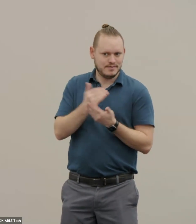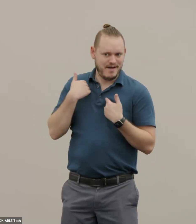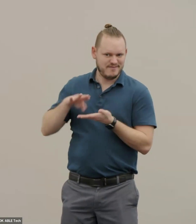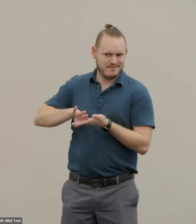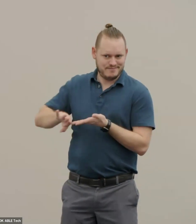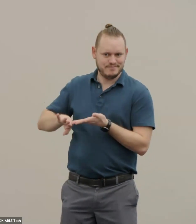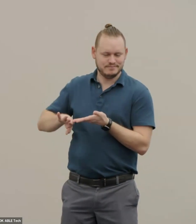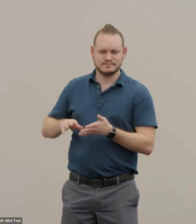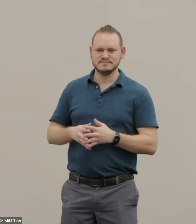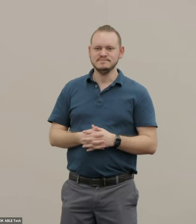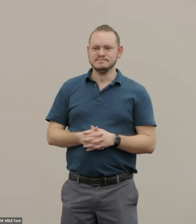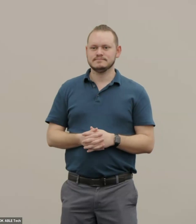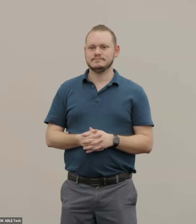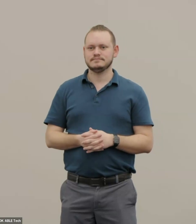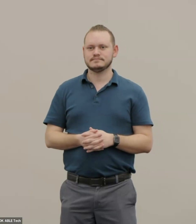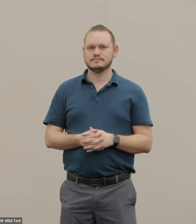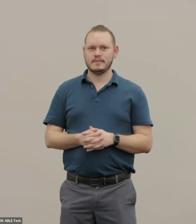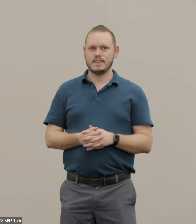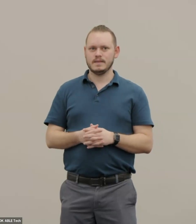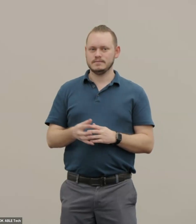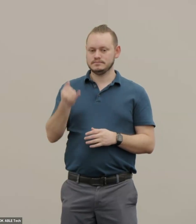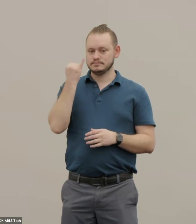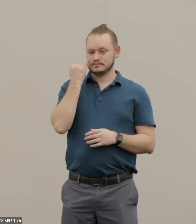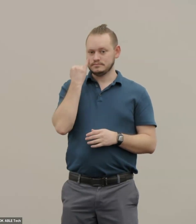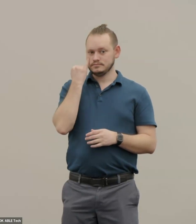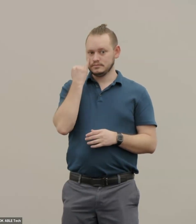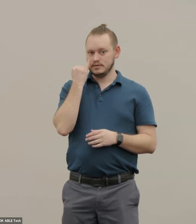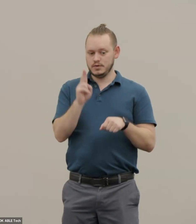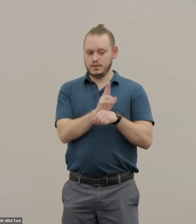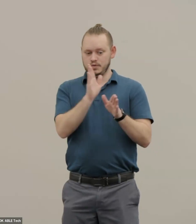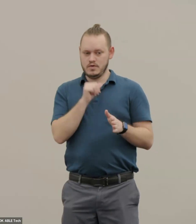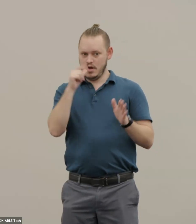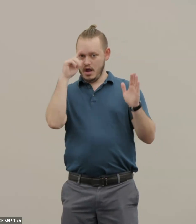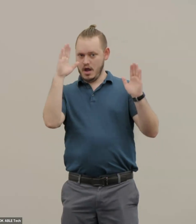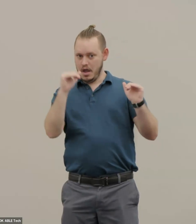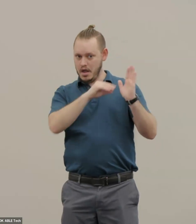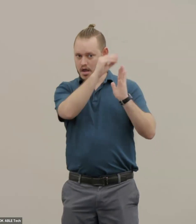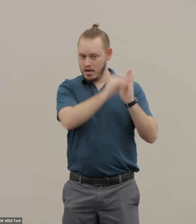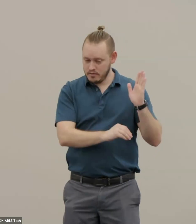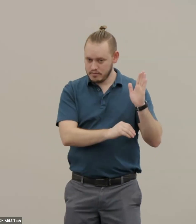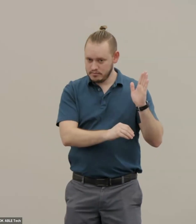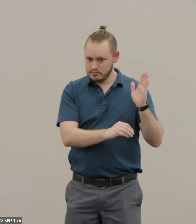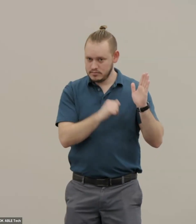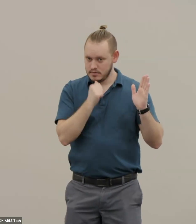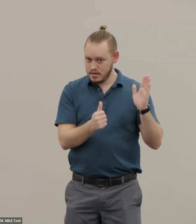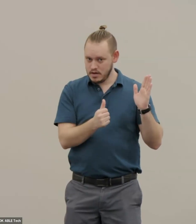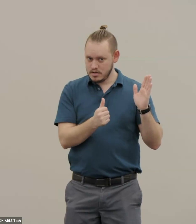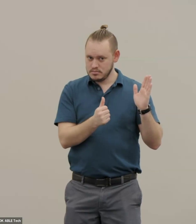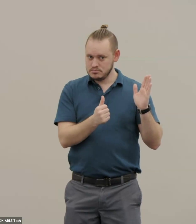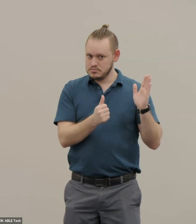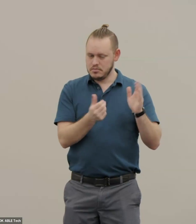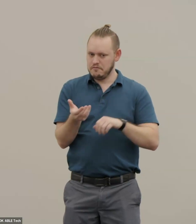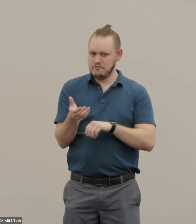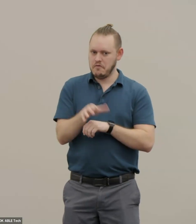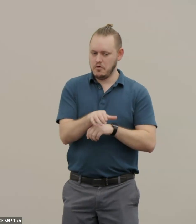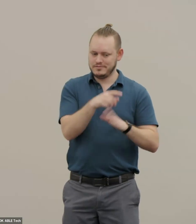And, if the user is not expected to fill out the form, then that is not, you're not